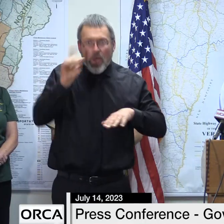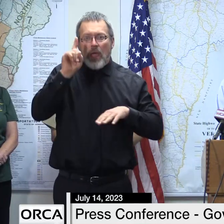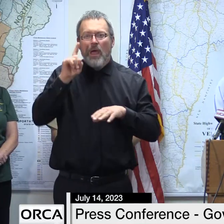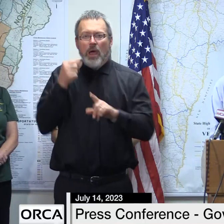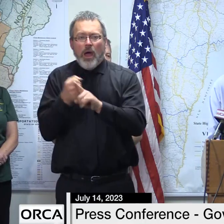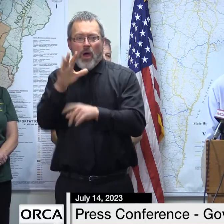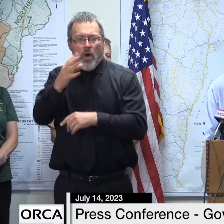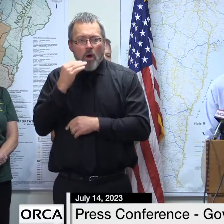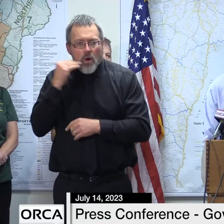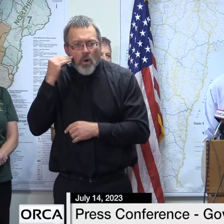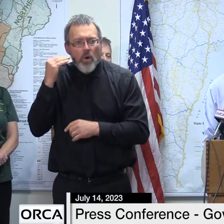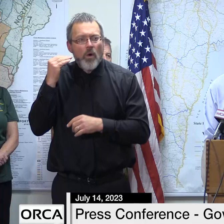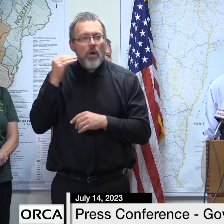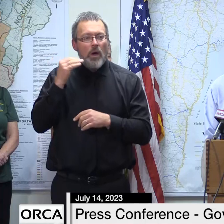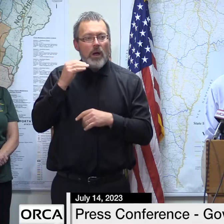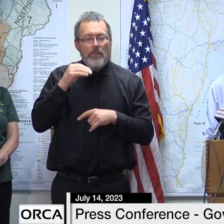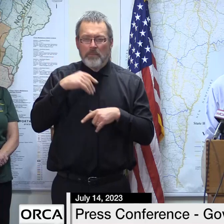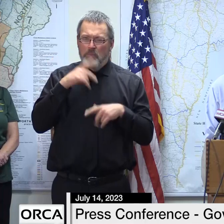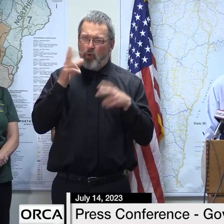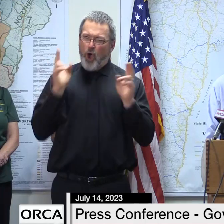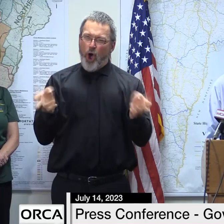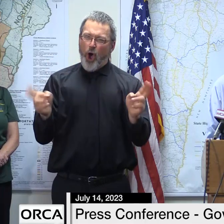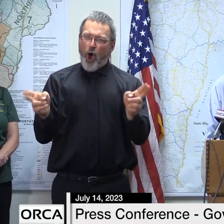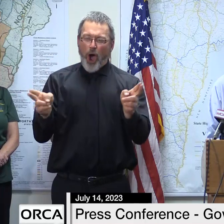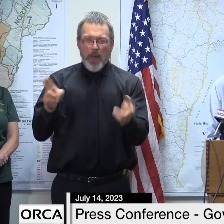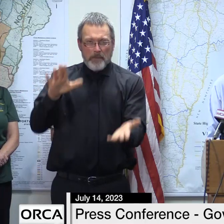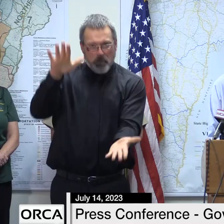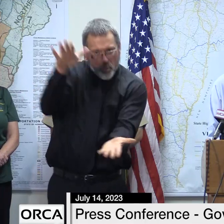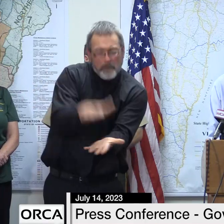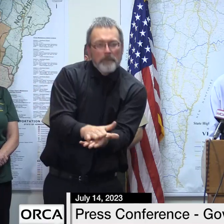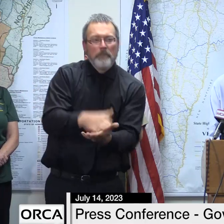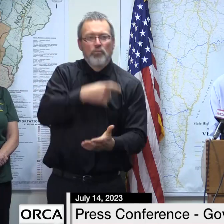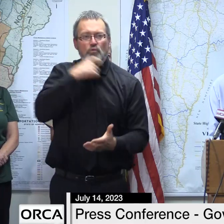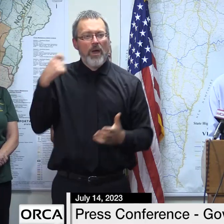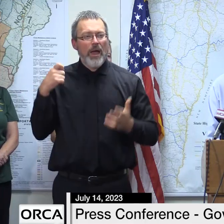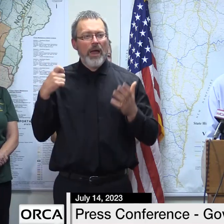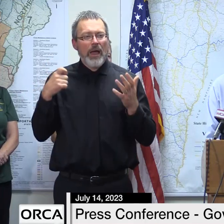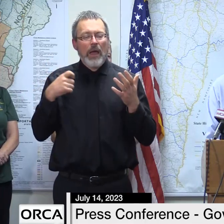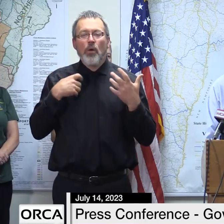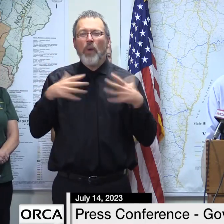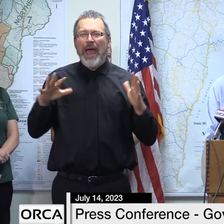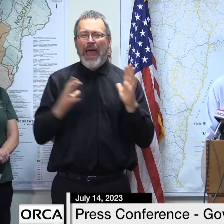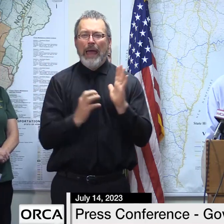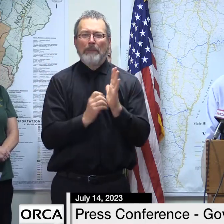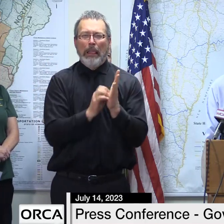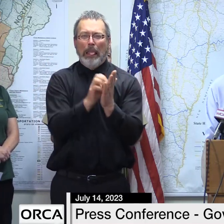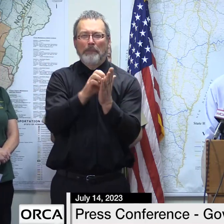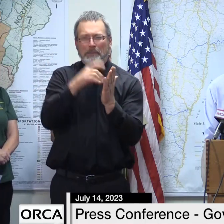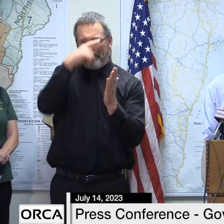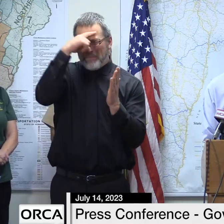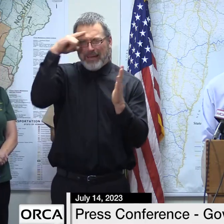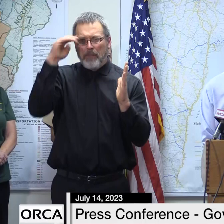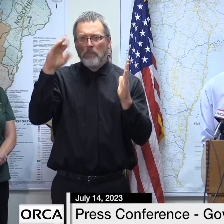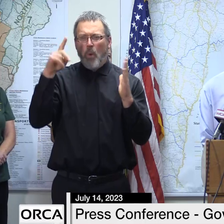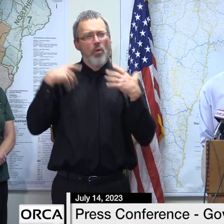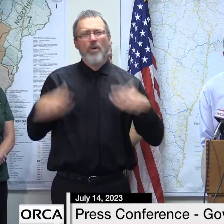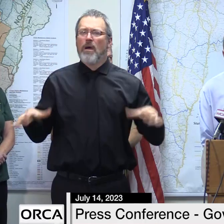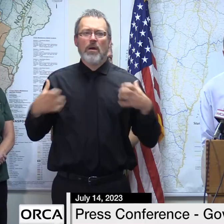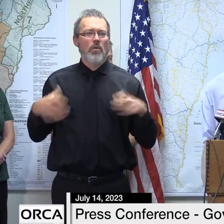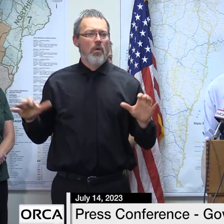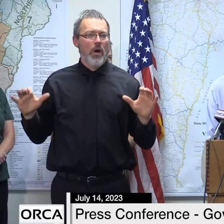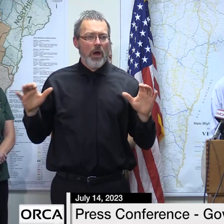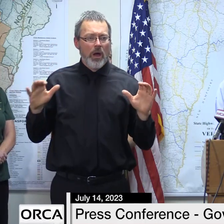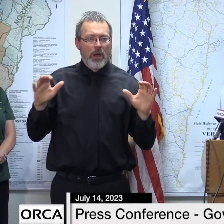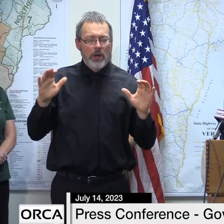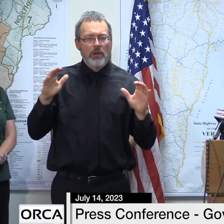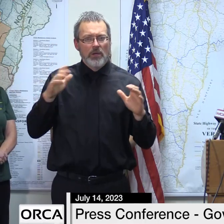possible to prevent other outcomes like mold, and we're working on resources to help with that. Dr. Levine is